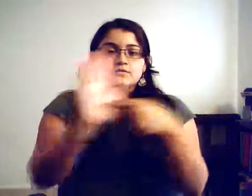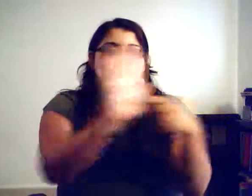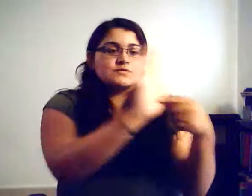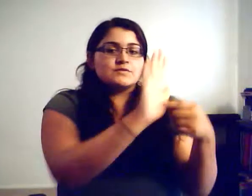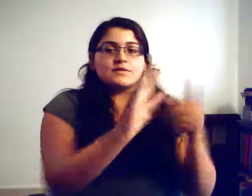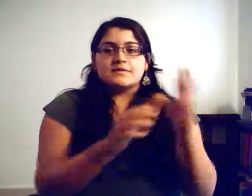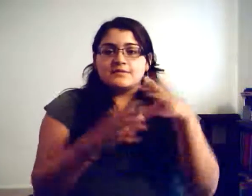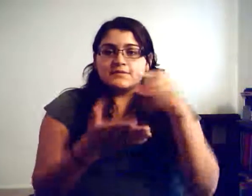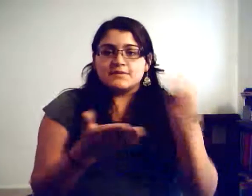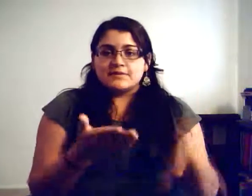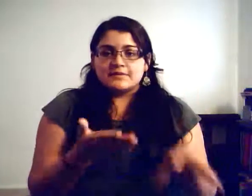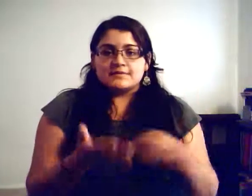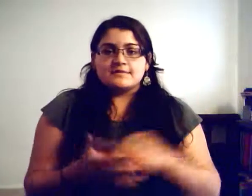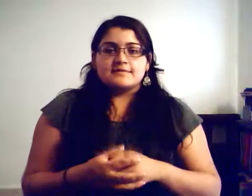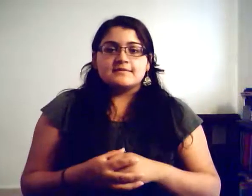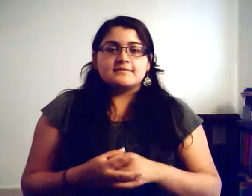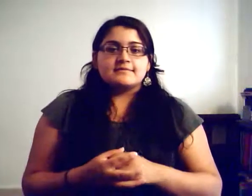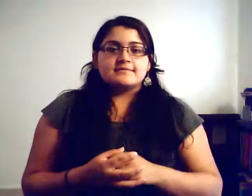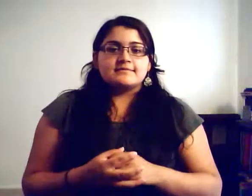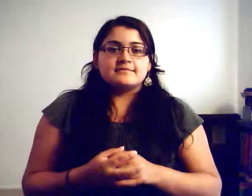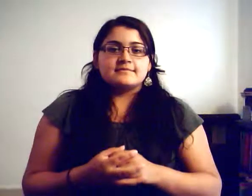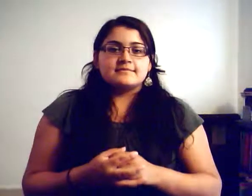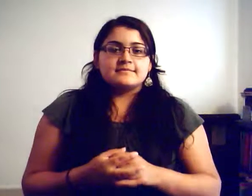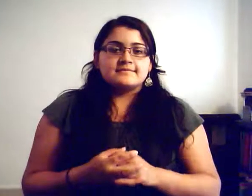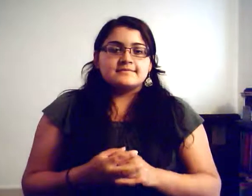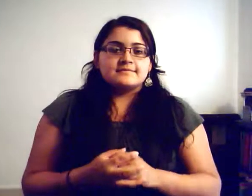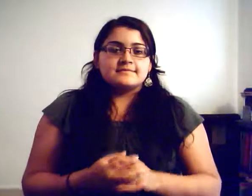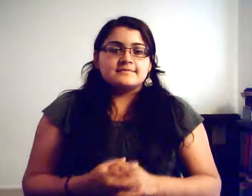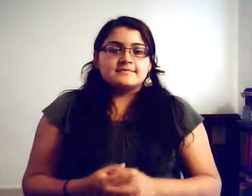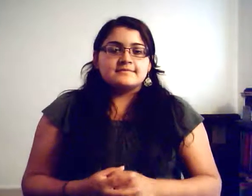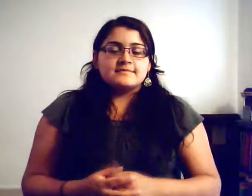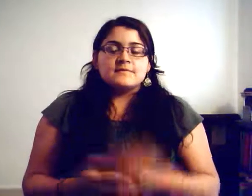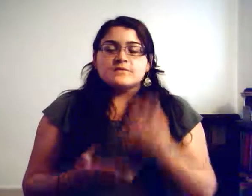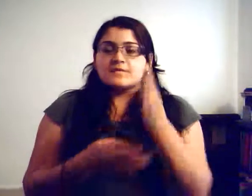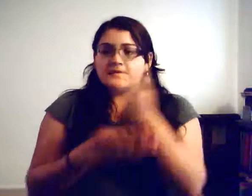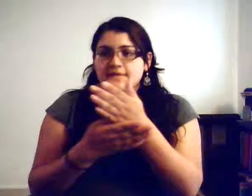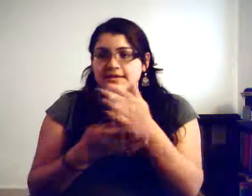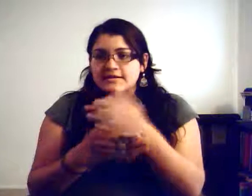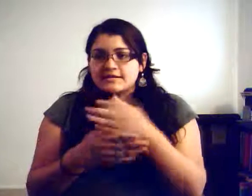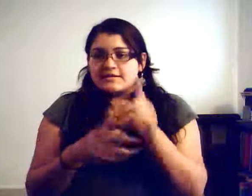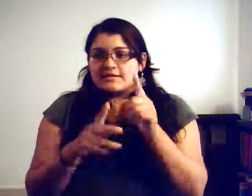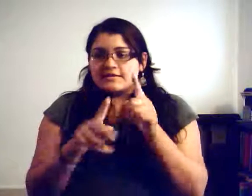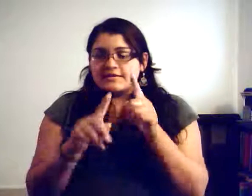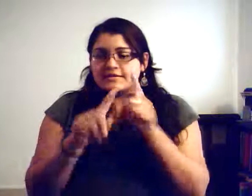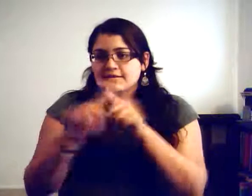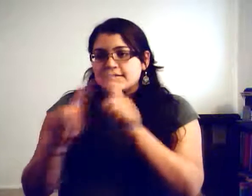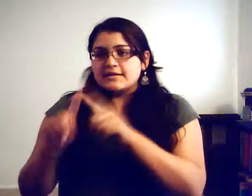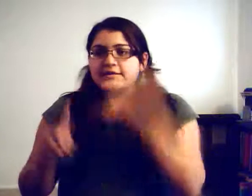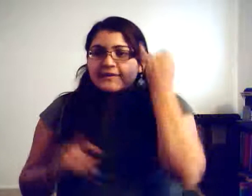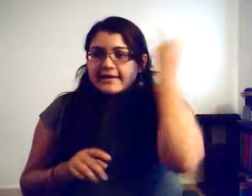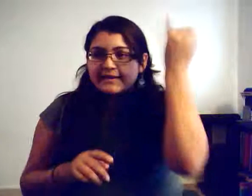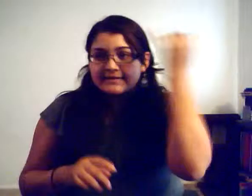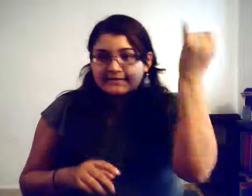article, because often students see a topic and then they decide they want to work on that topic. So there's a little information sharing in the beginning.